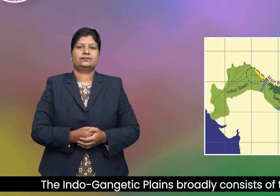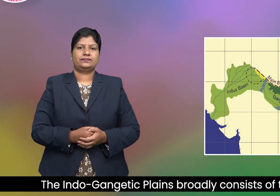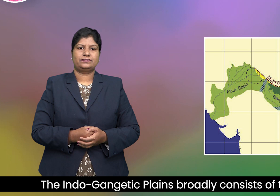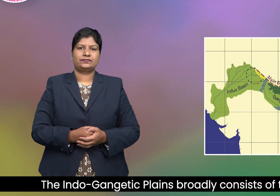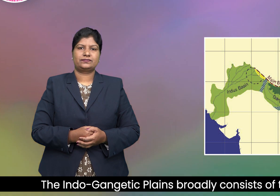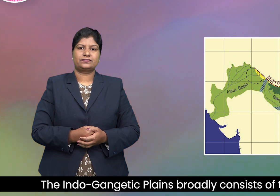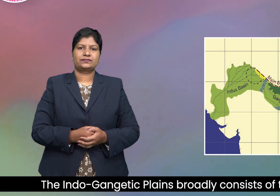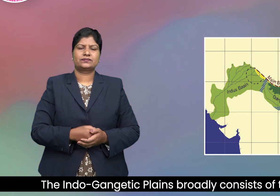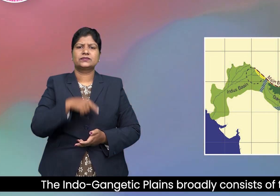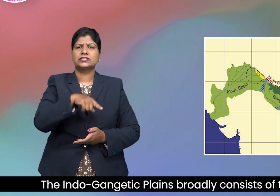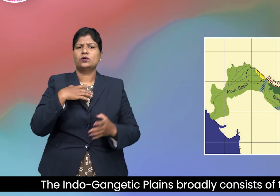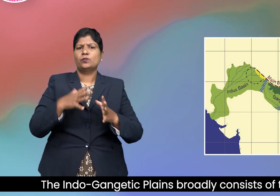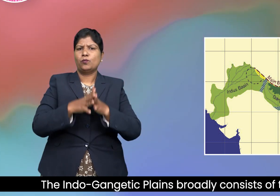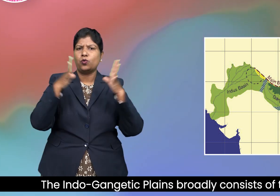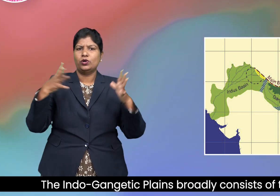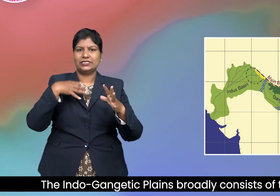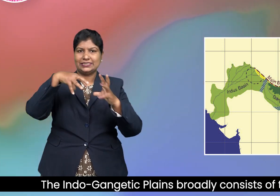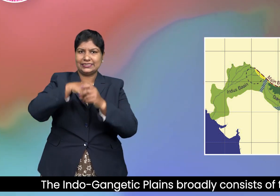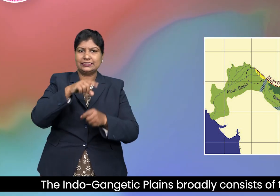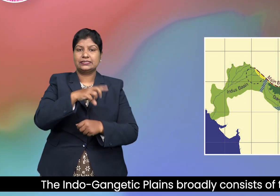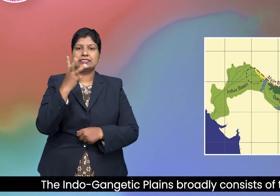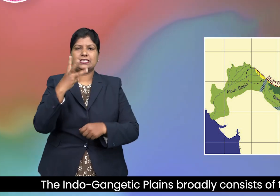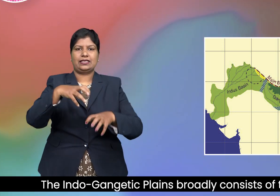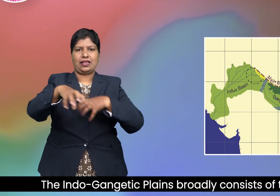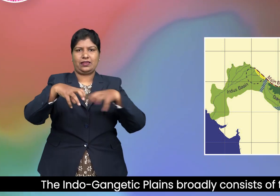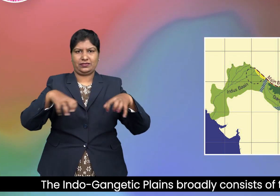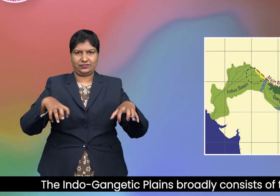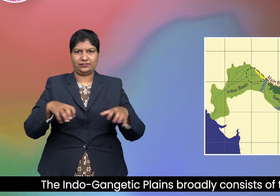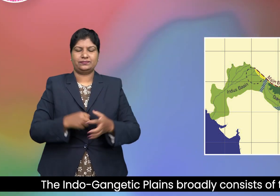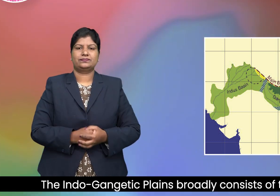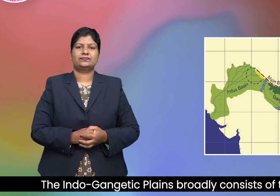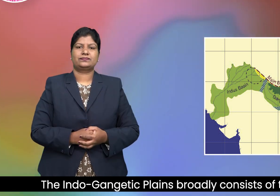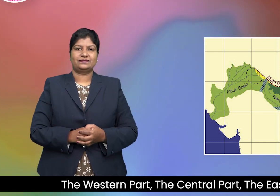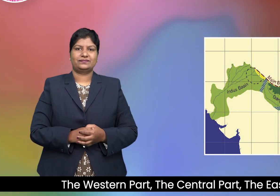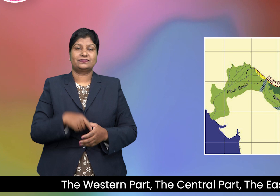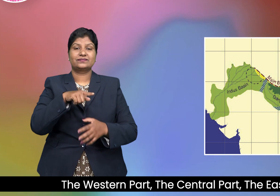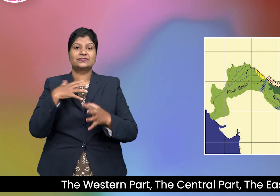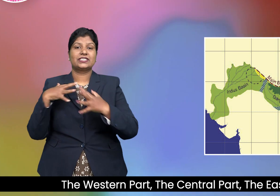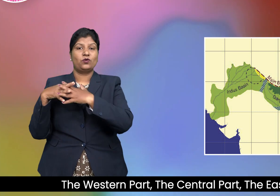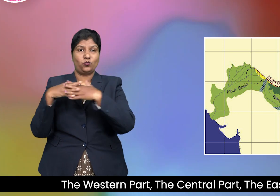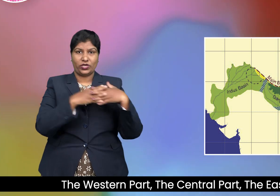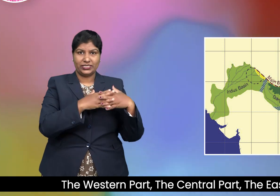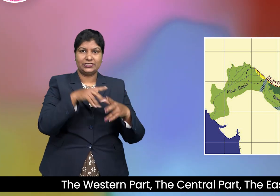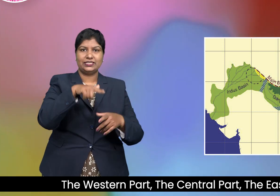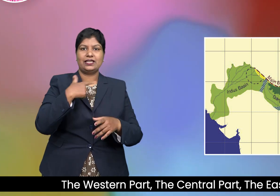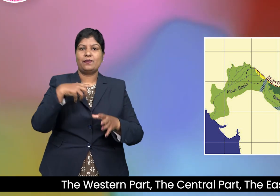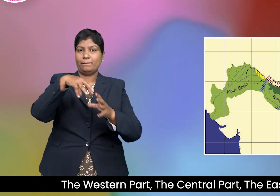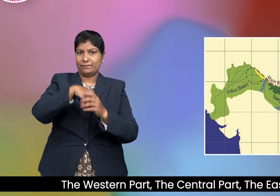broadly consists of three divisions the western part